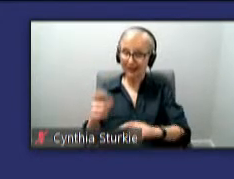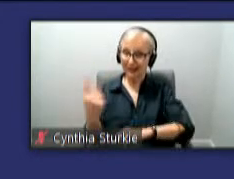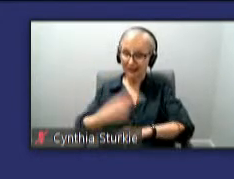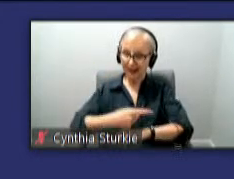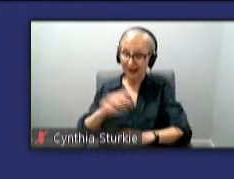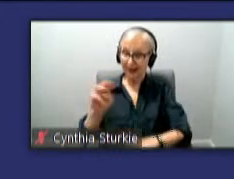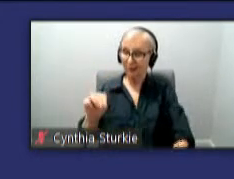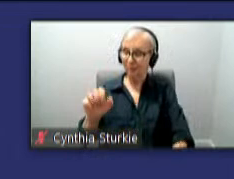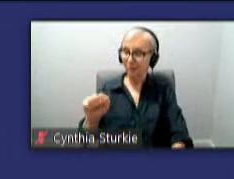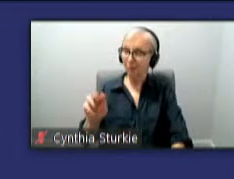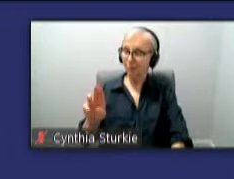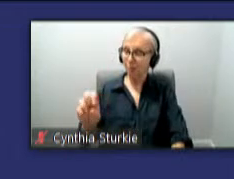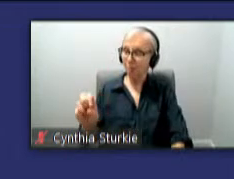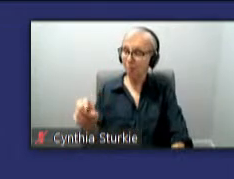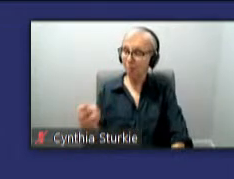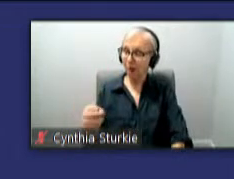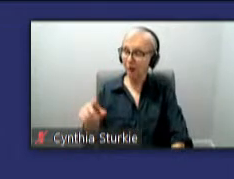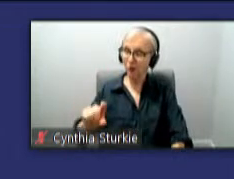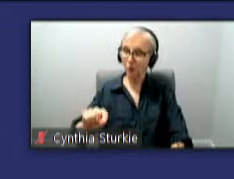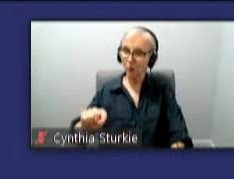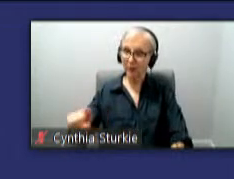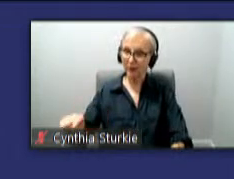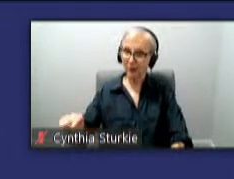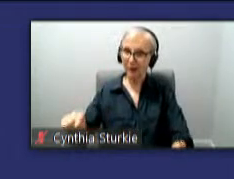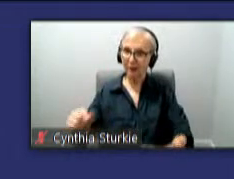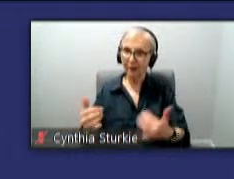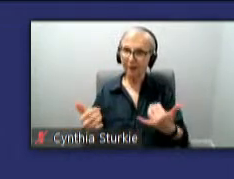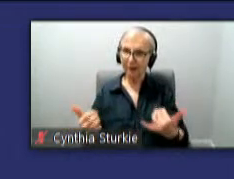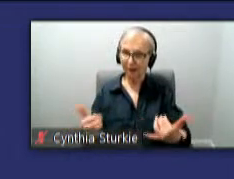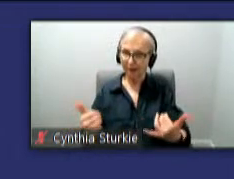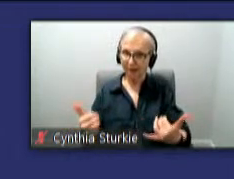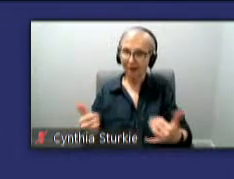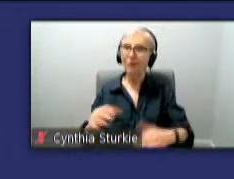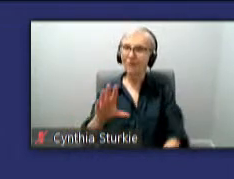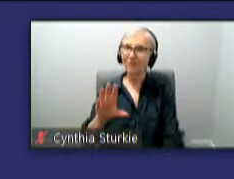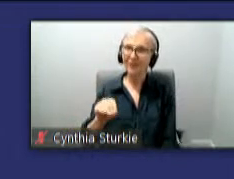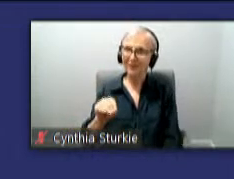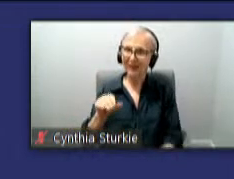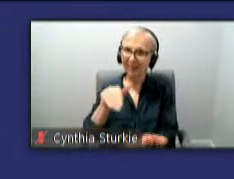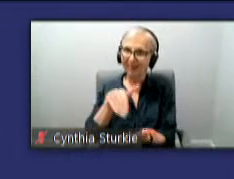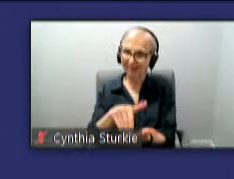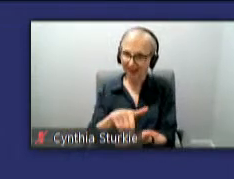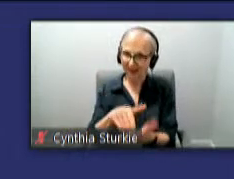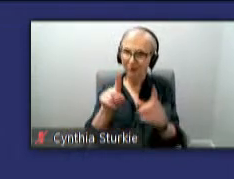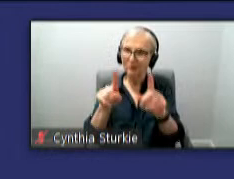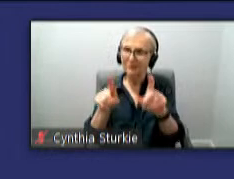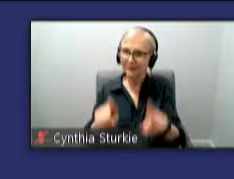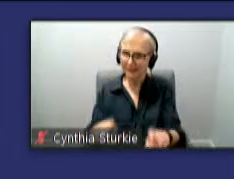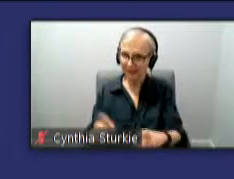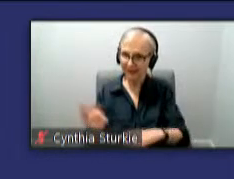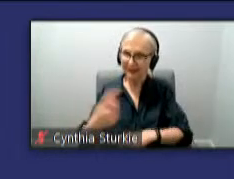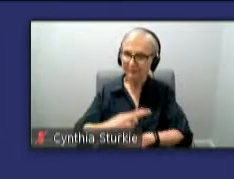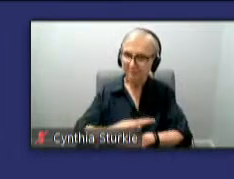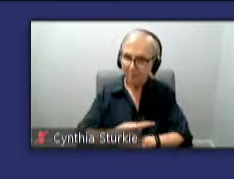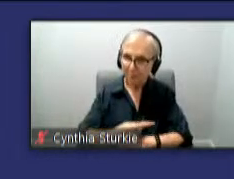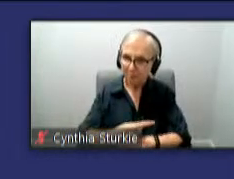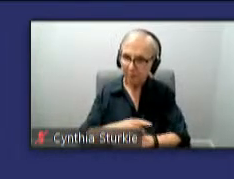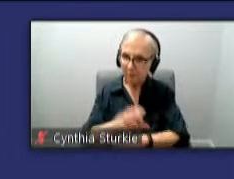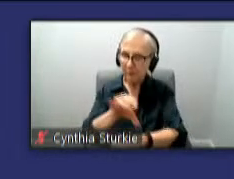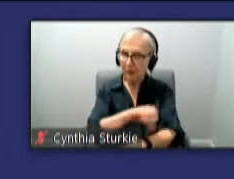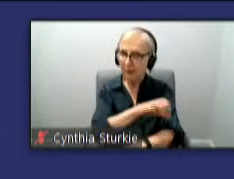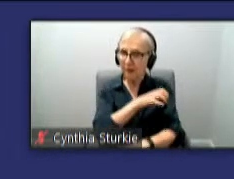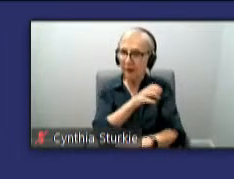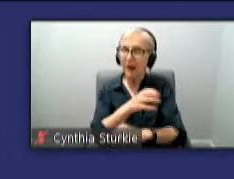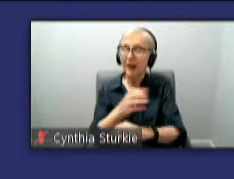up over 300-fold to do 50,000 tests per day. Coloradans have received more than 2.5